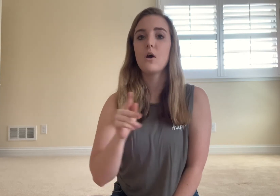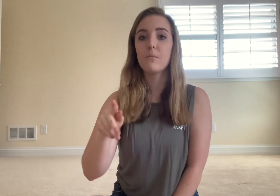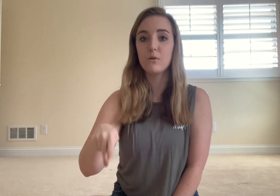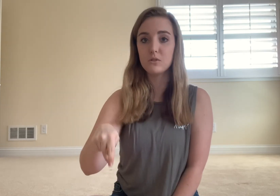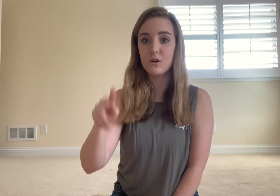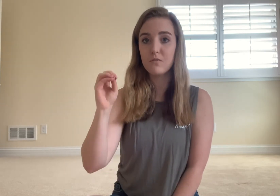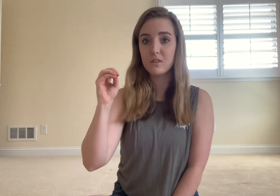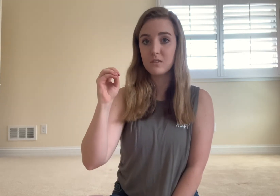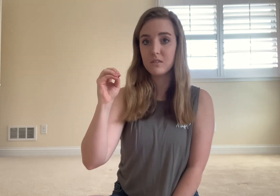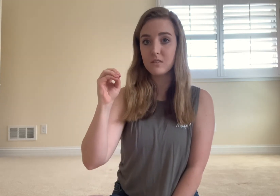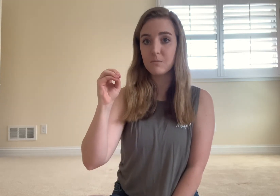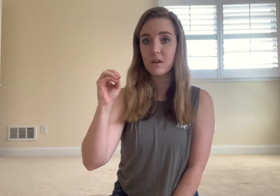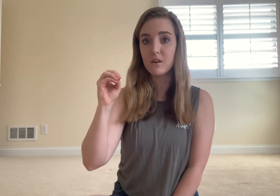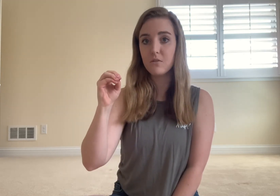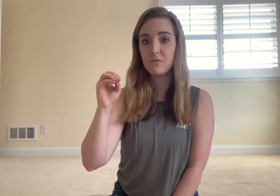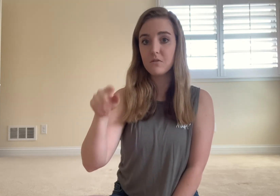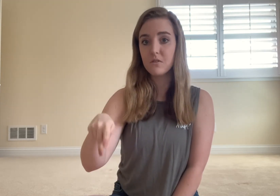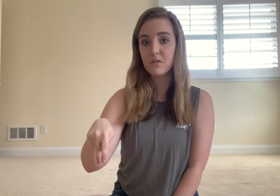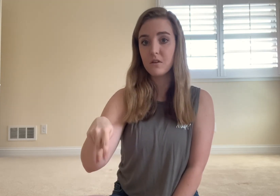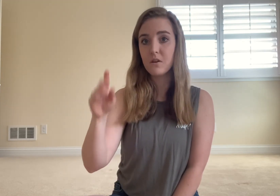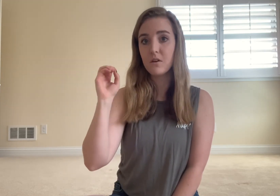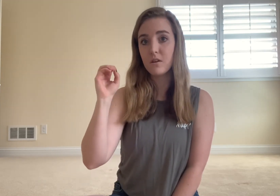Post office is P-O.